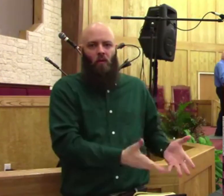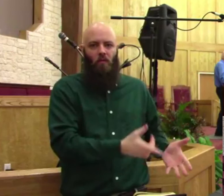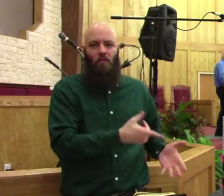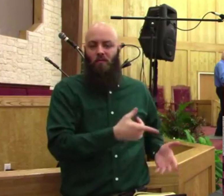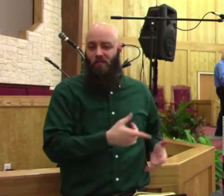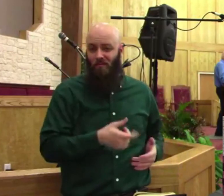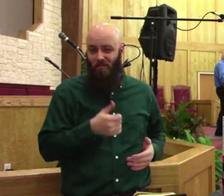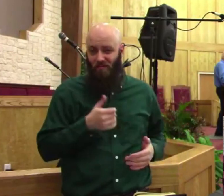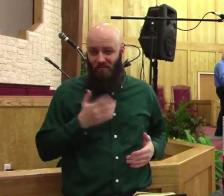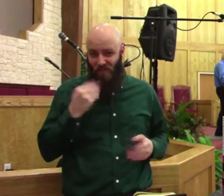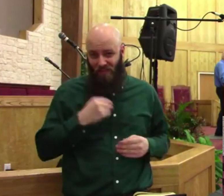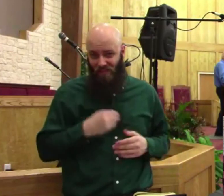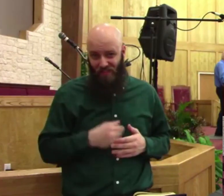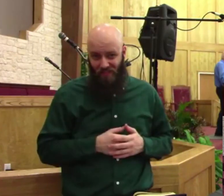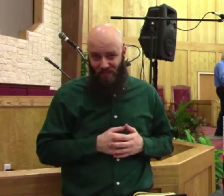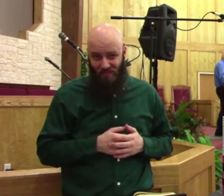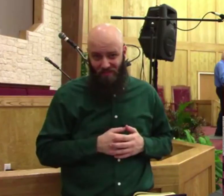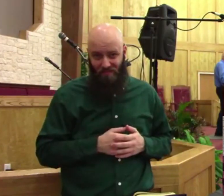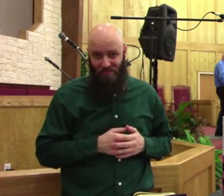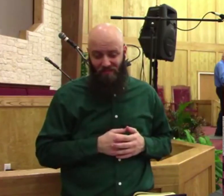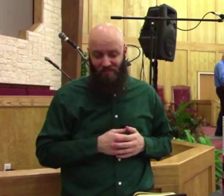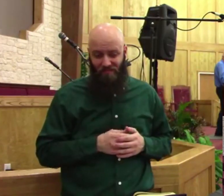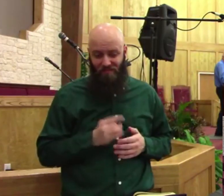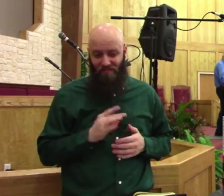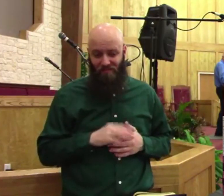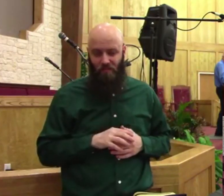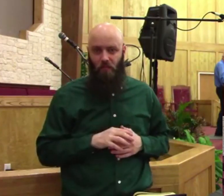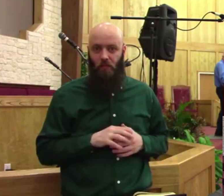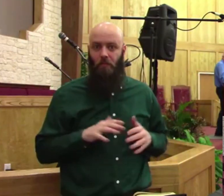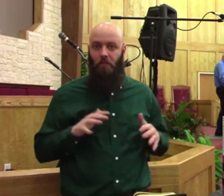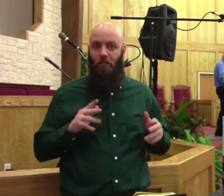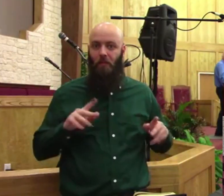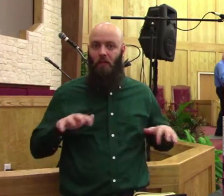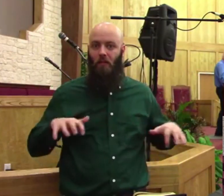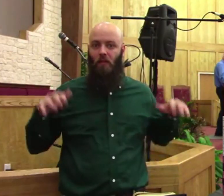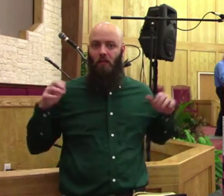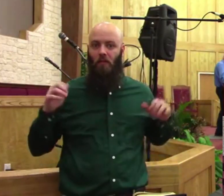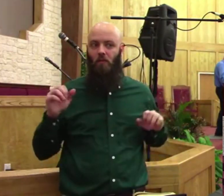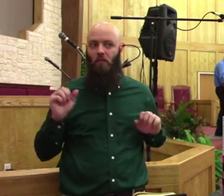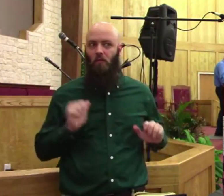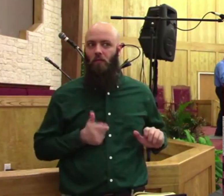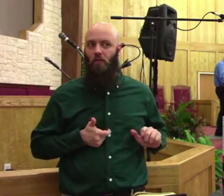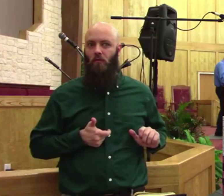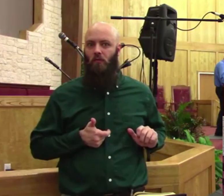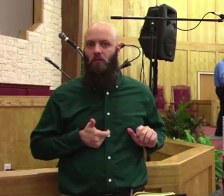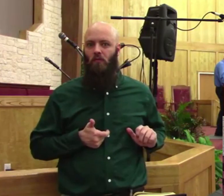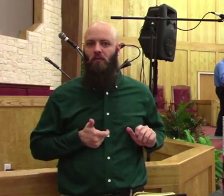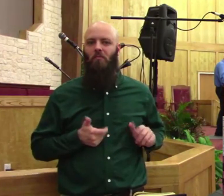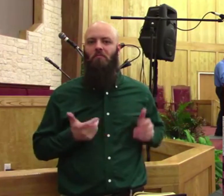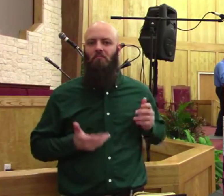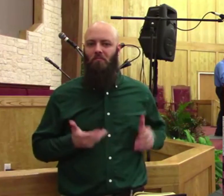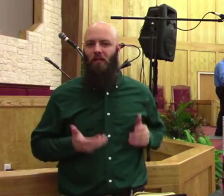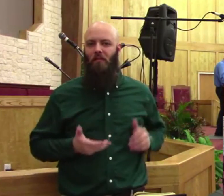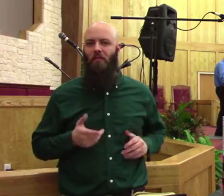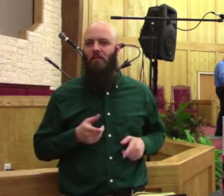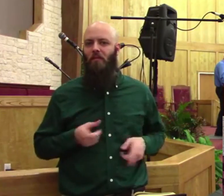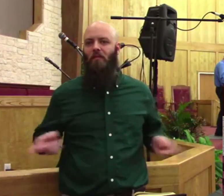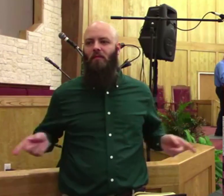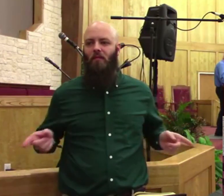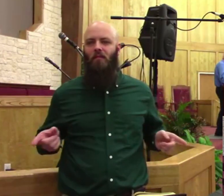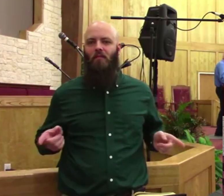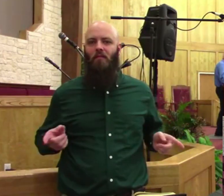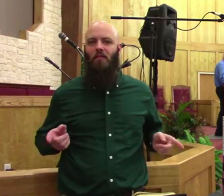very pretty. And those who are watching at the party are probably not